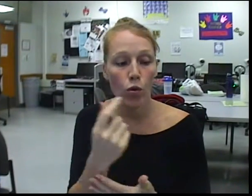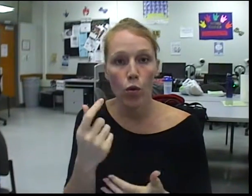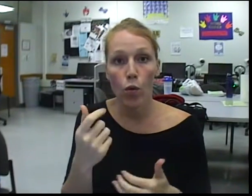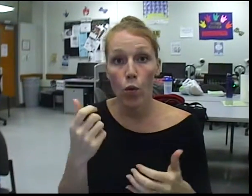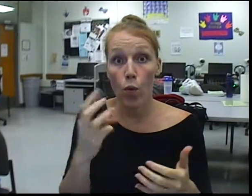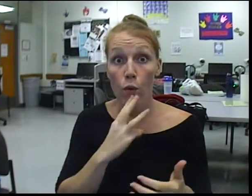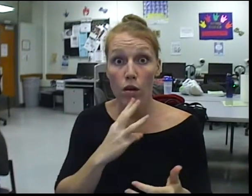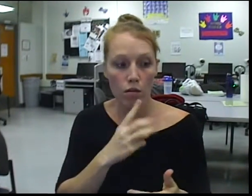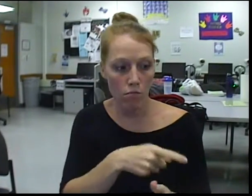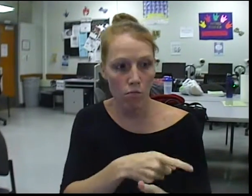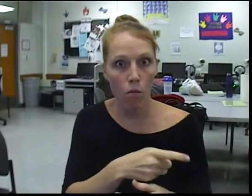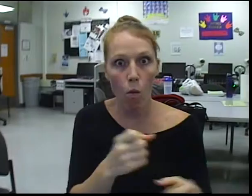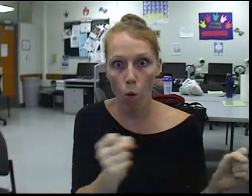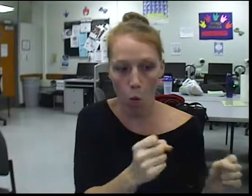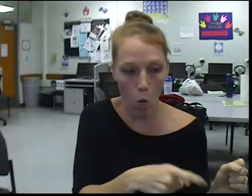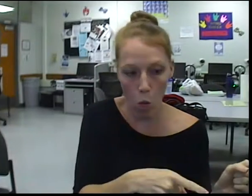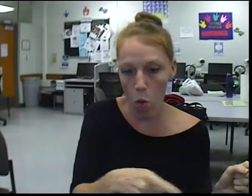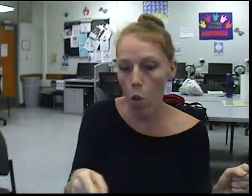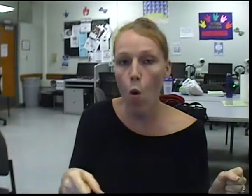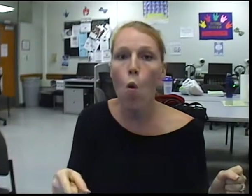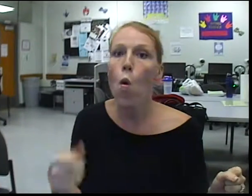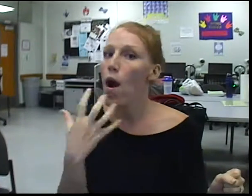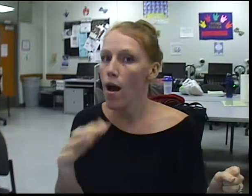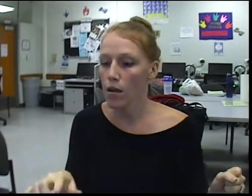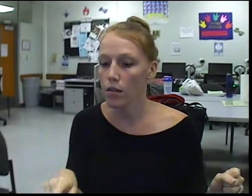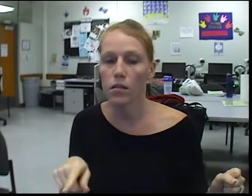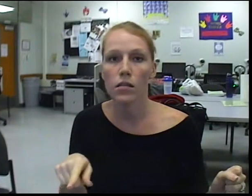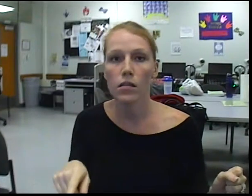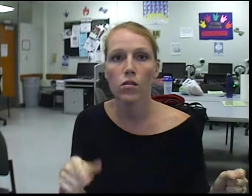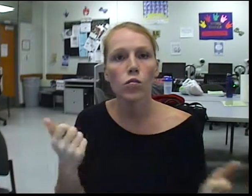water? Why does hot water work better than cold water?